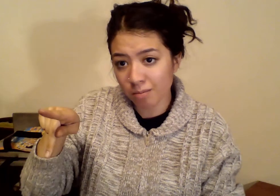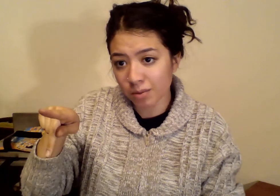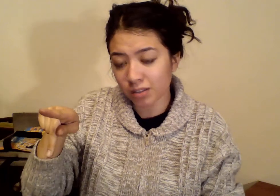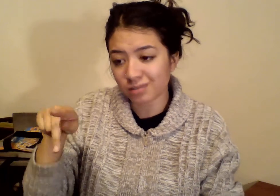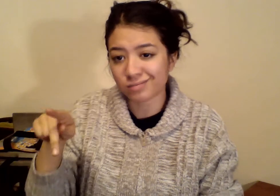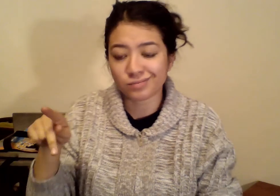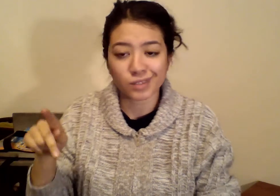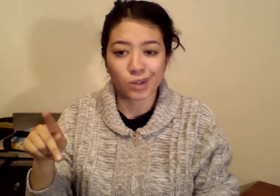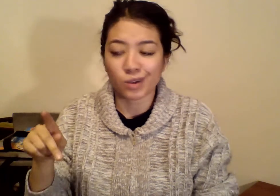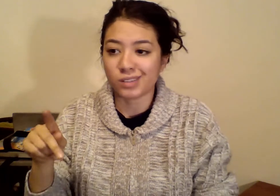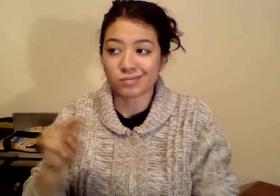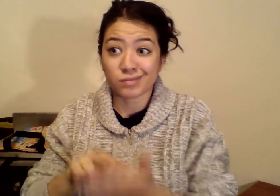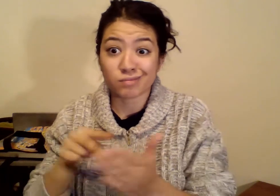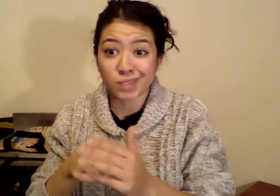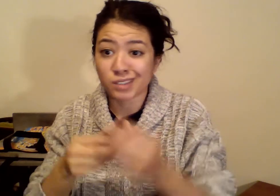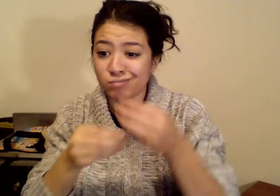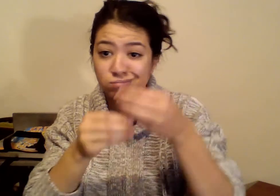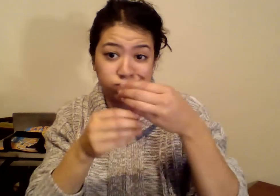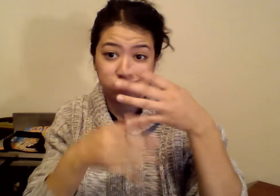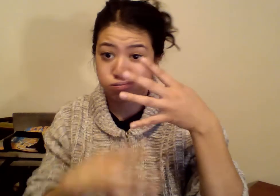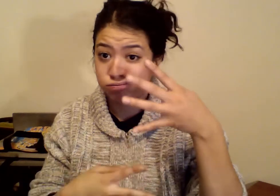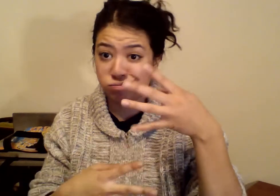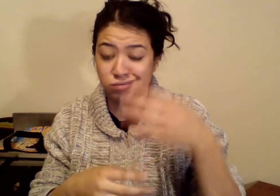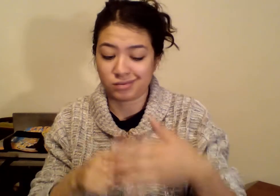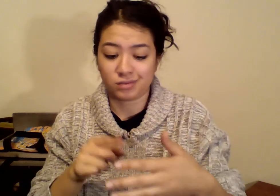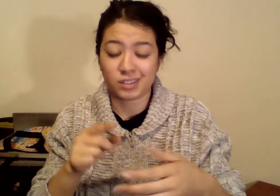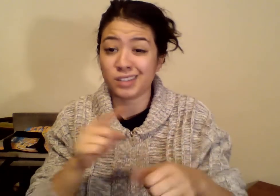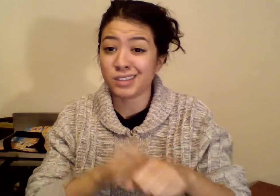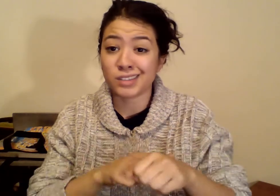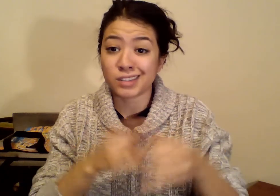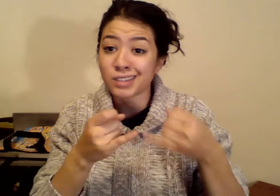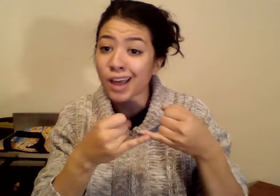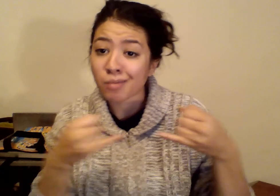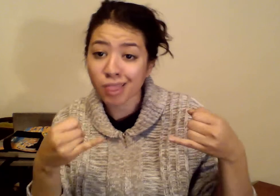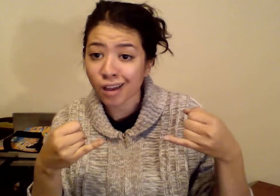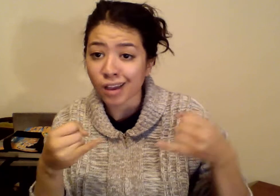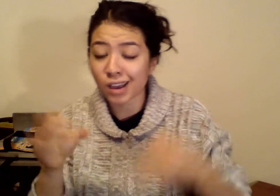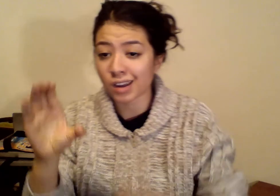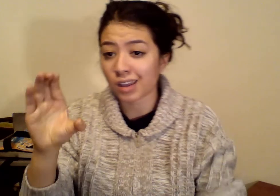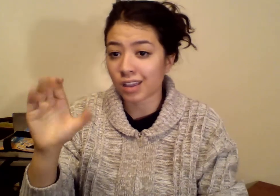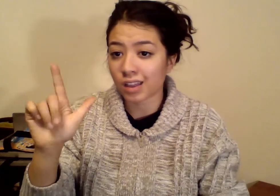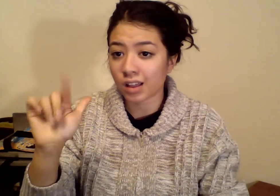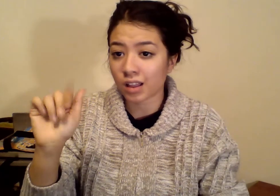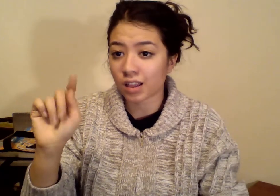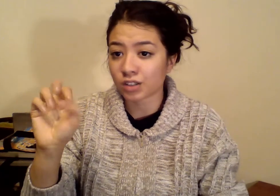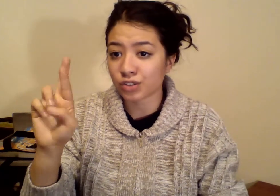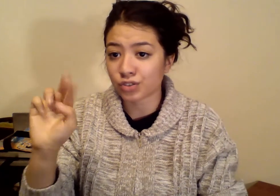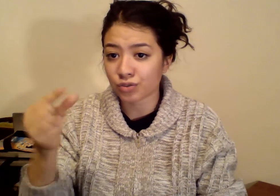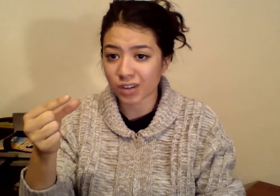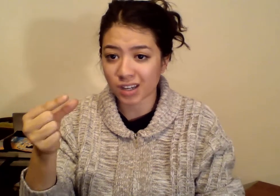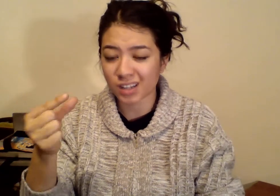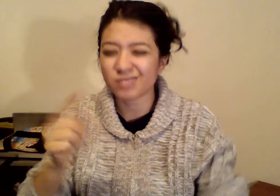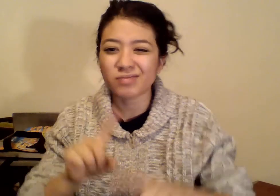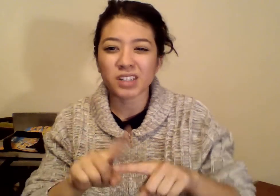any number of things. It could be a timeline, it could be clustering. It depends on what the pattern of organization was in that reading that they were